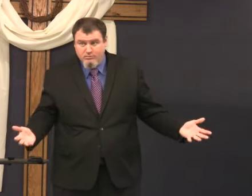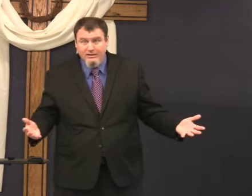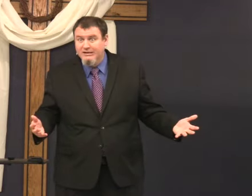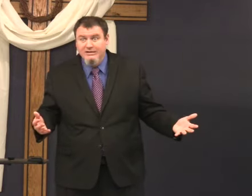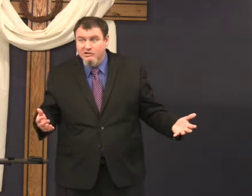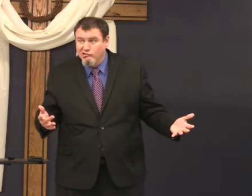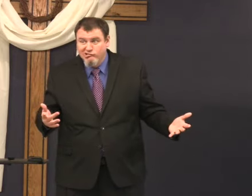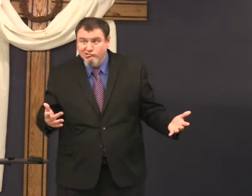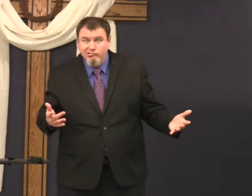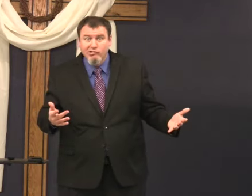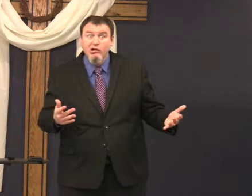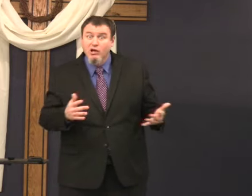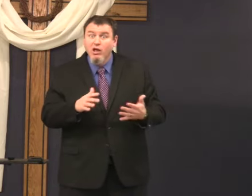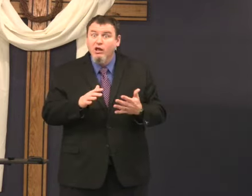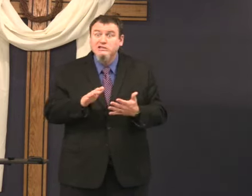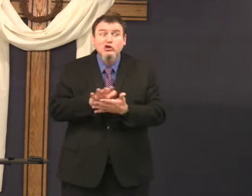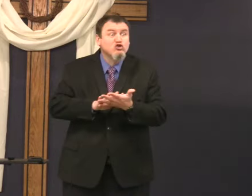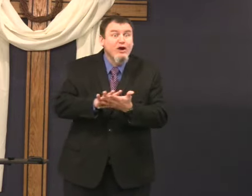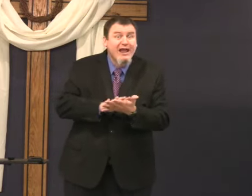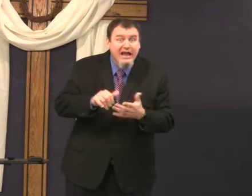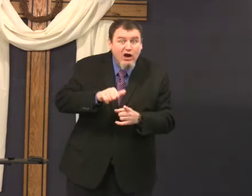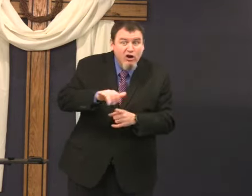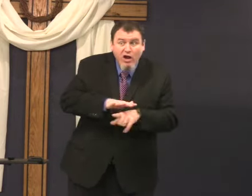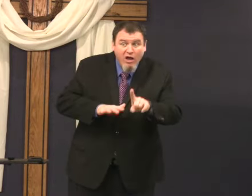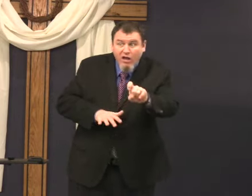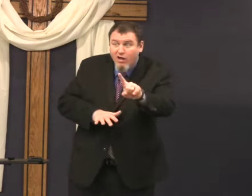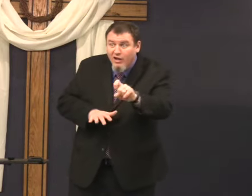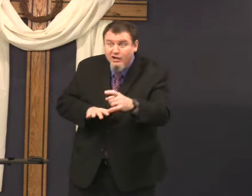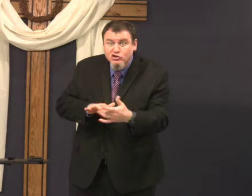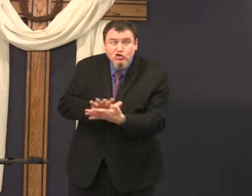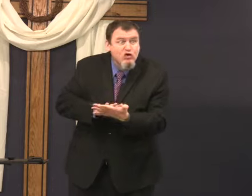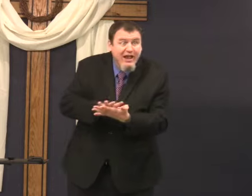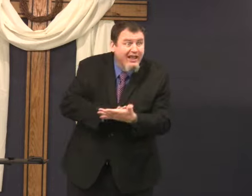if you don't believe me, you'll die in your sins. There's no gray area.